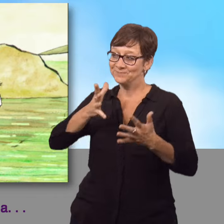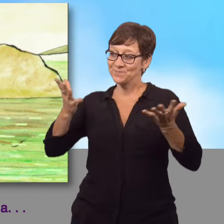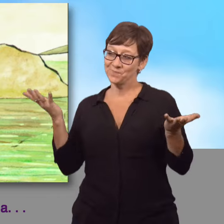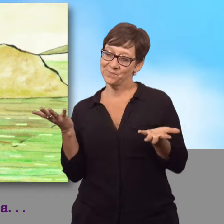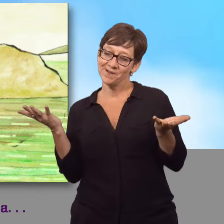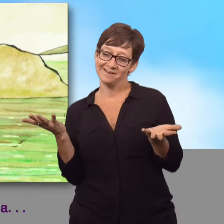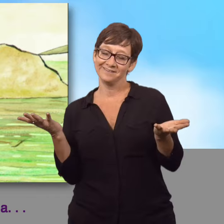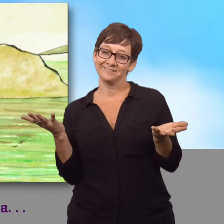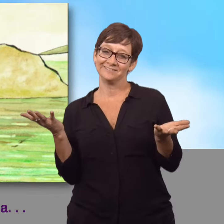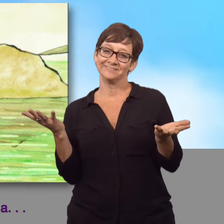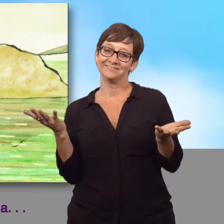be a...